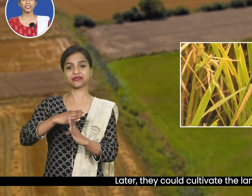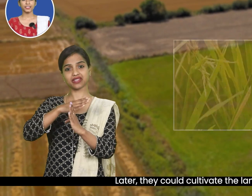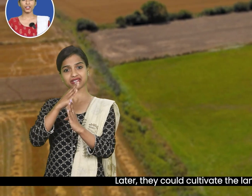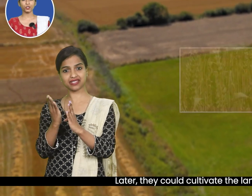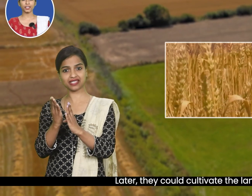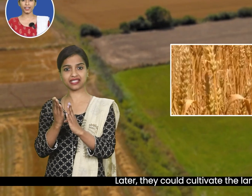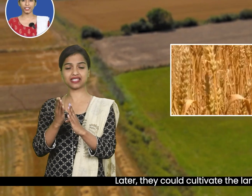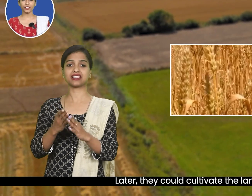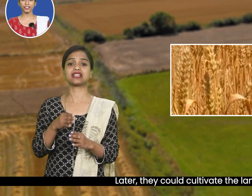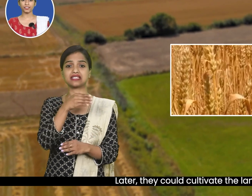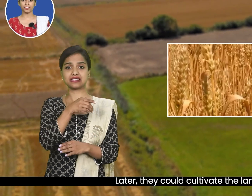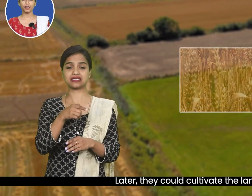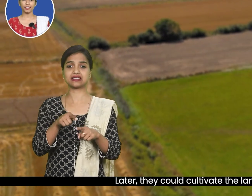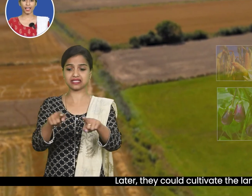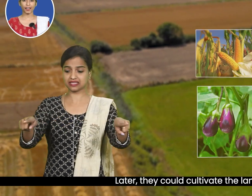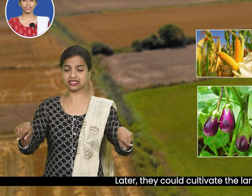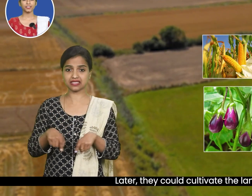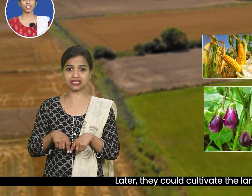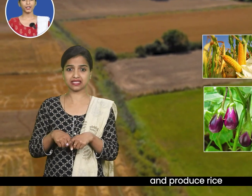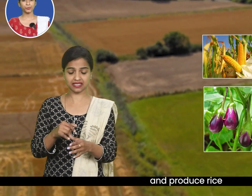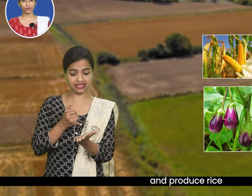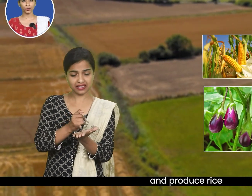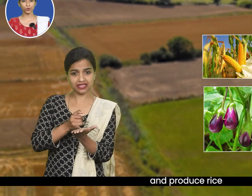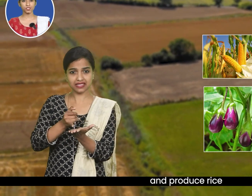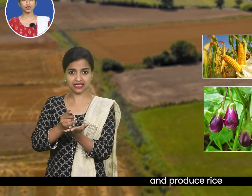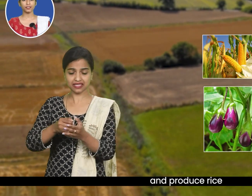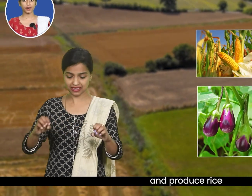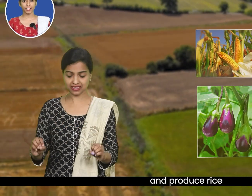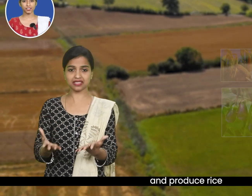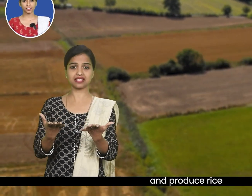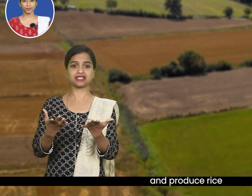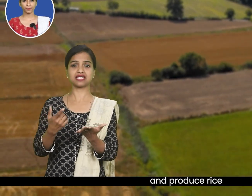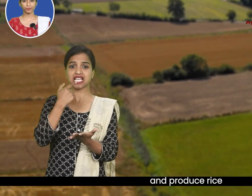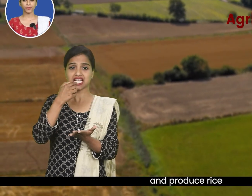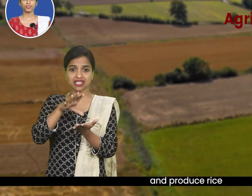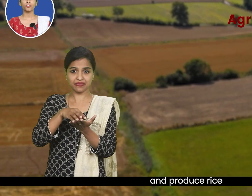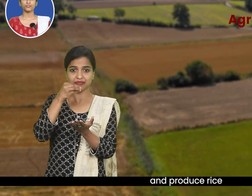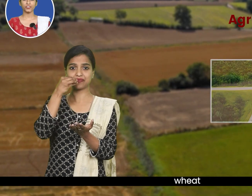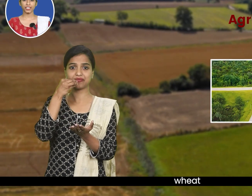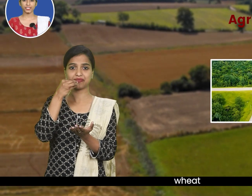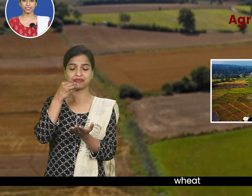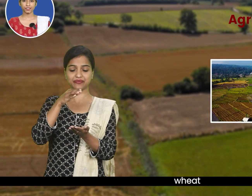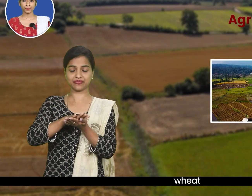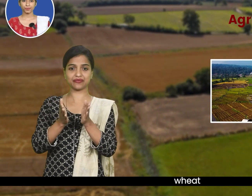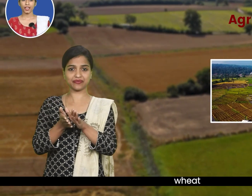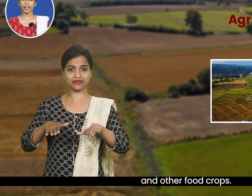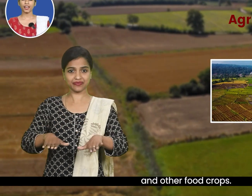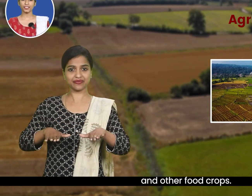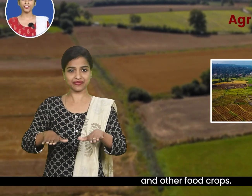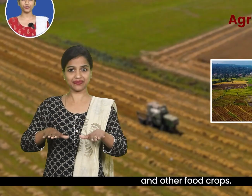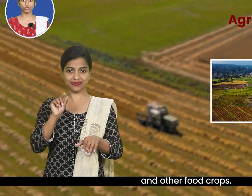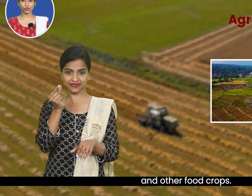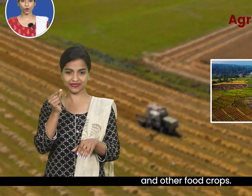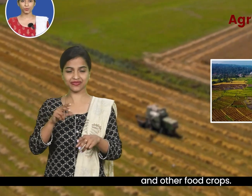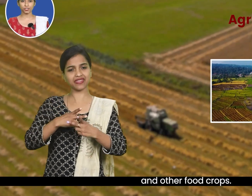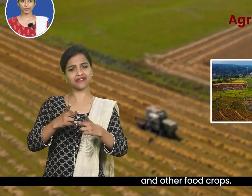Later, they could cultivate the land and produce rice, wheat, and